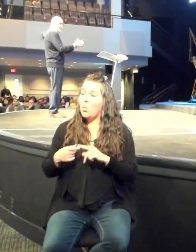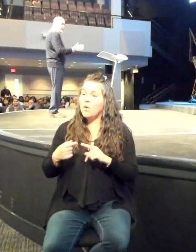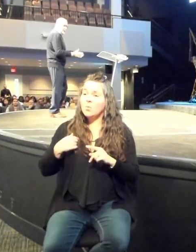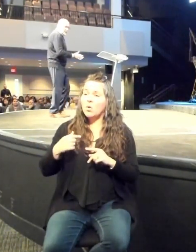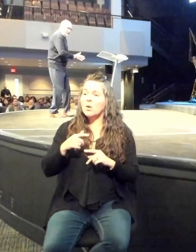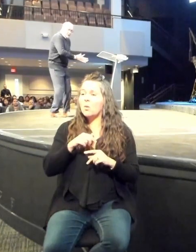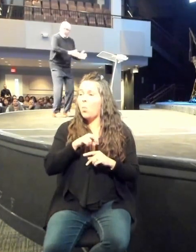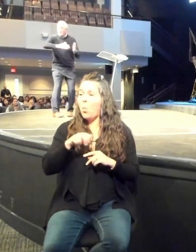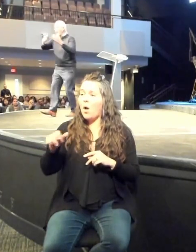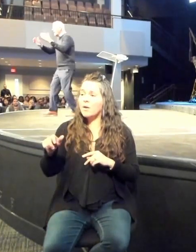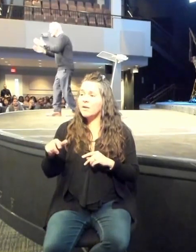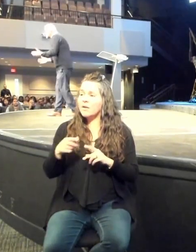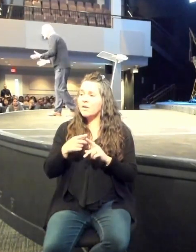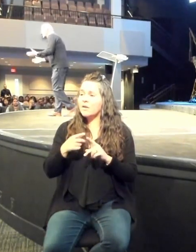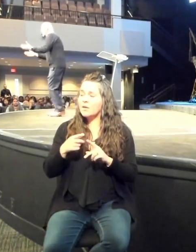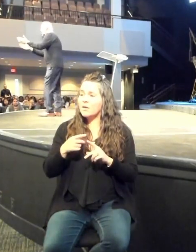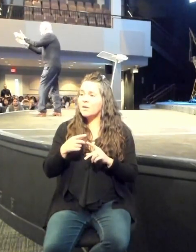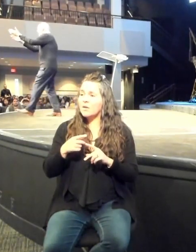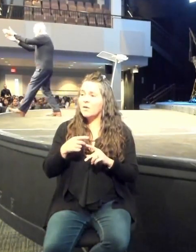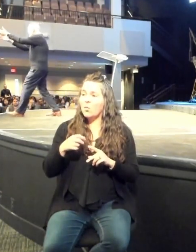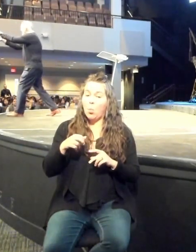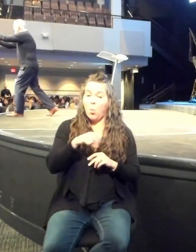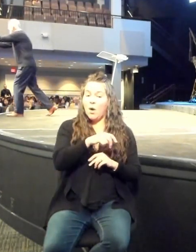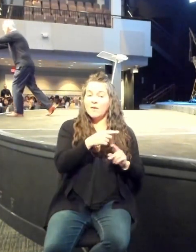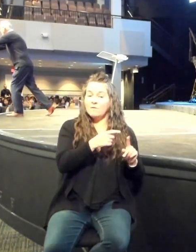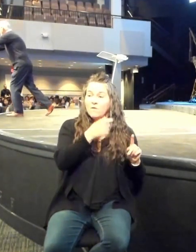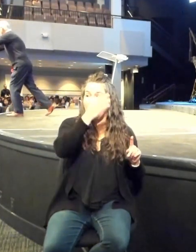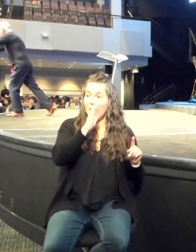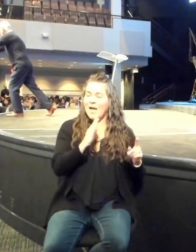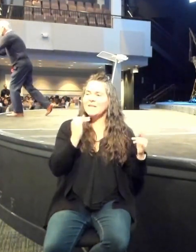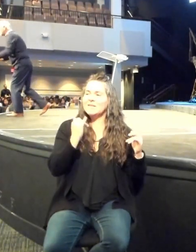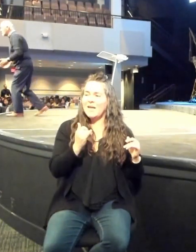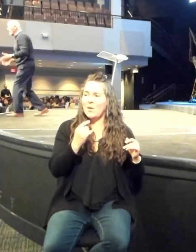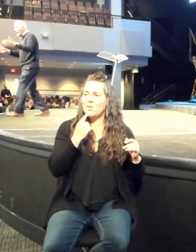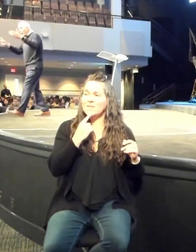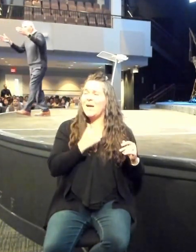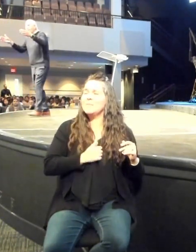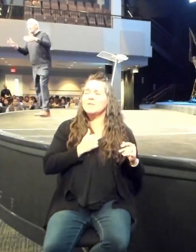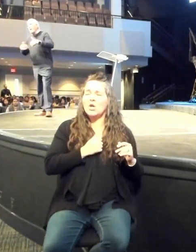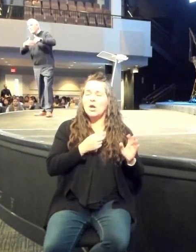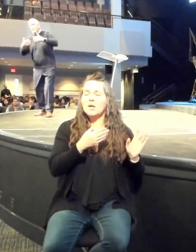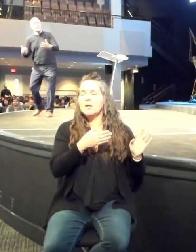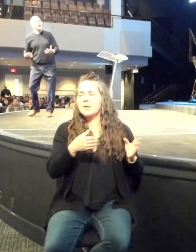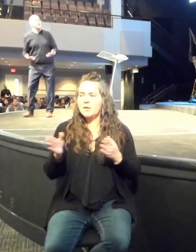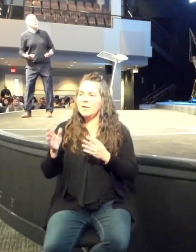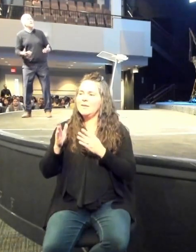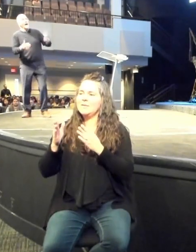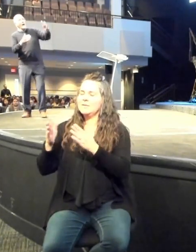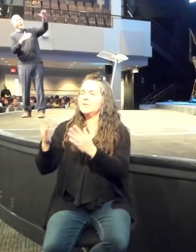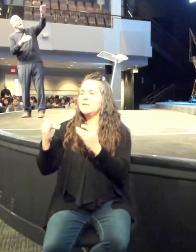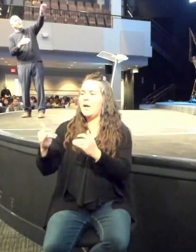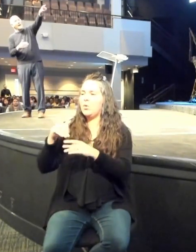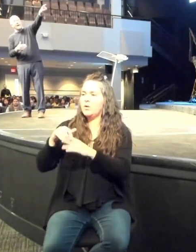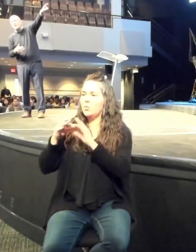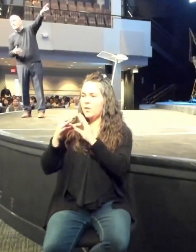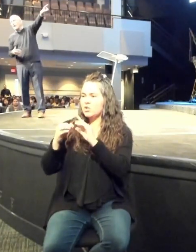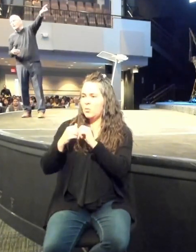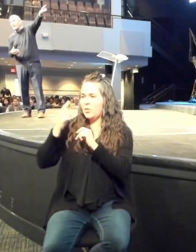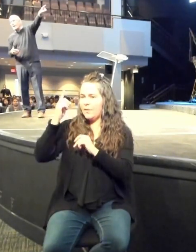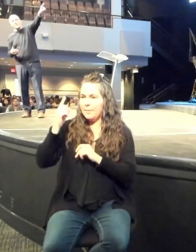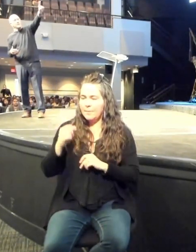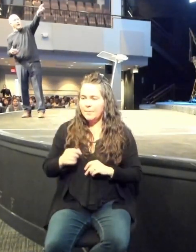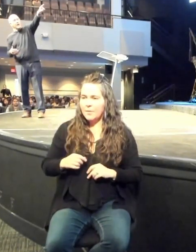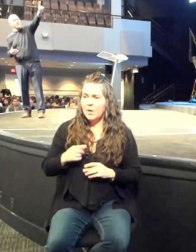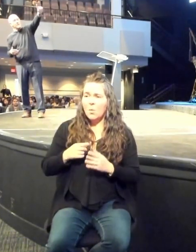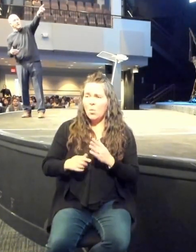and we repent, what do? We turn toward God and now begin to give and live in relationship with him. That's what repentance is. And what does that lead to